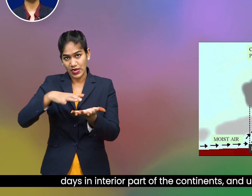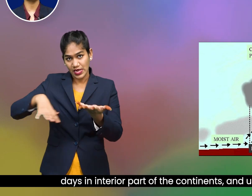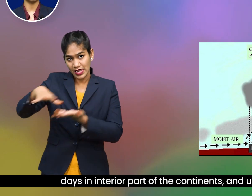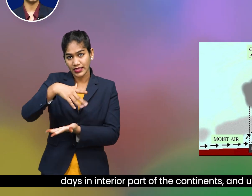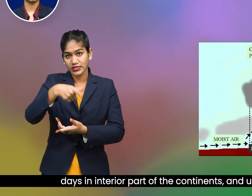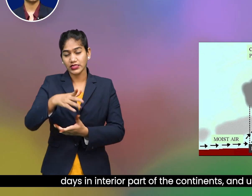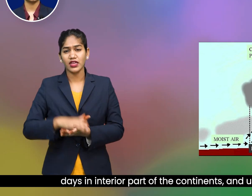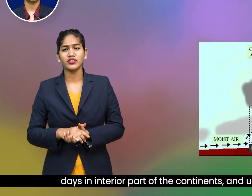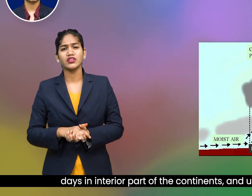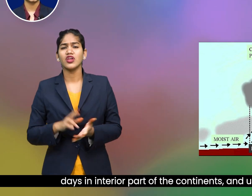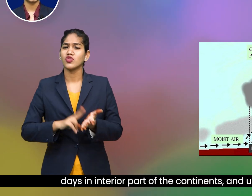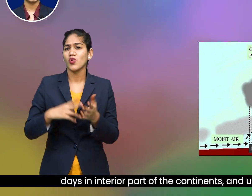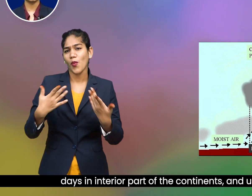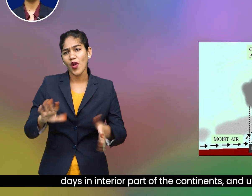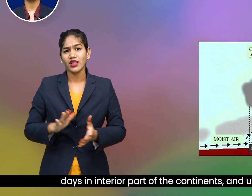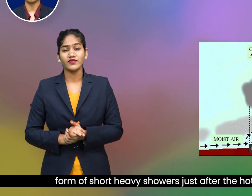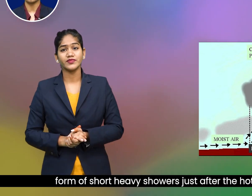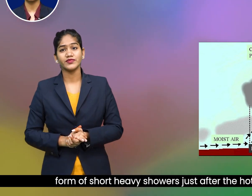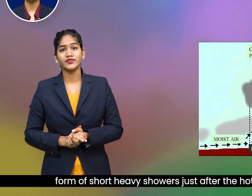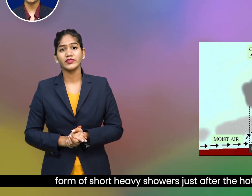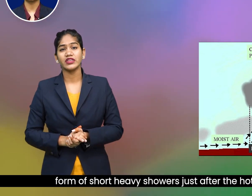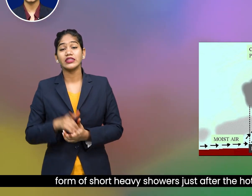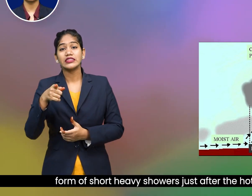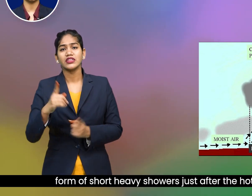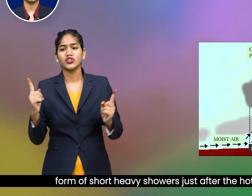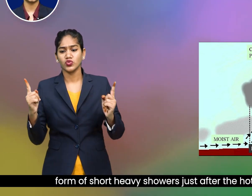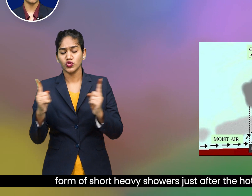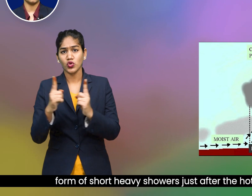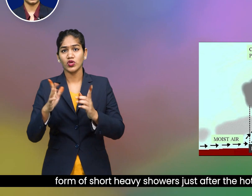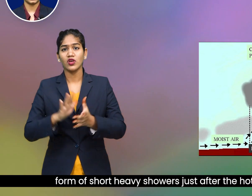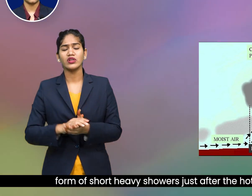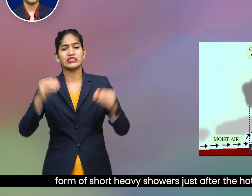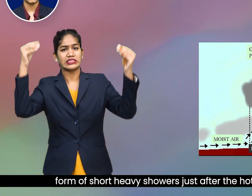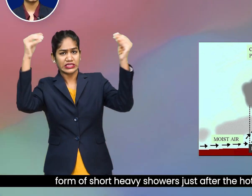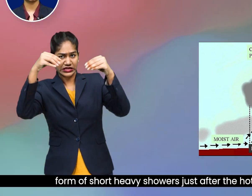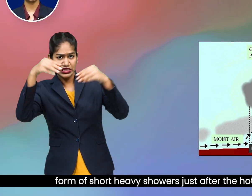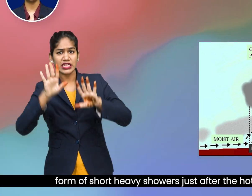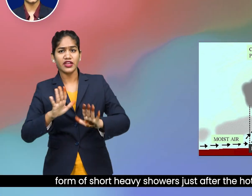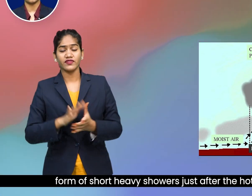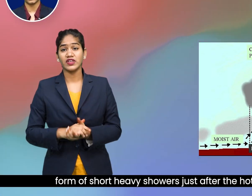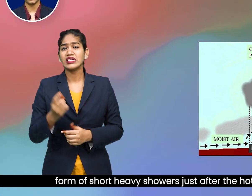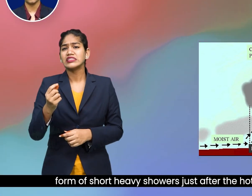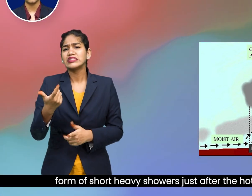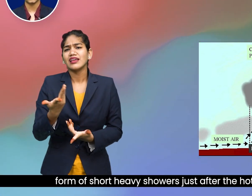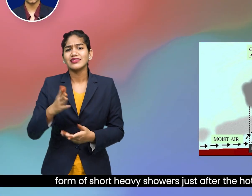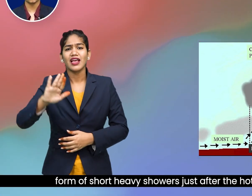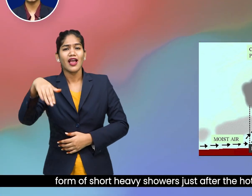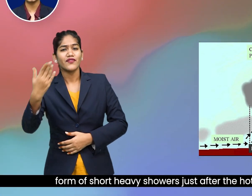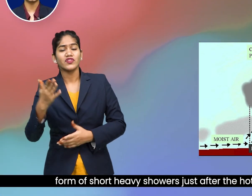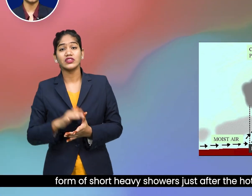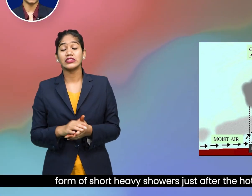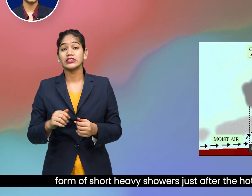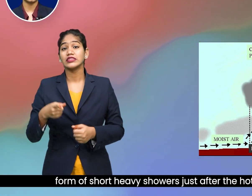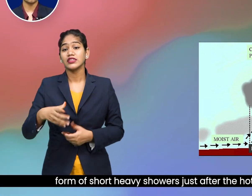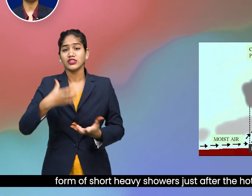and usually come in the form of short heavy showers just after the